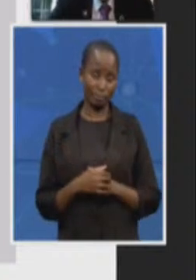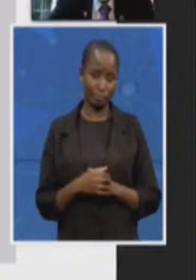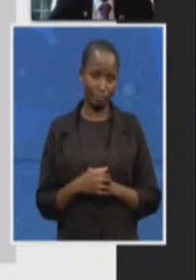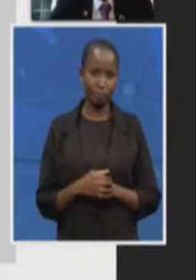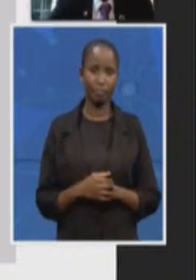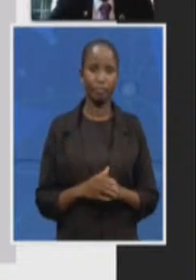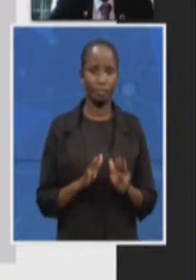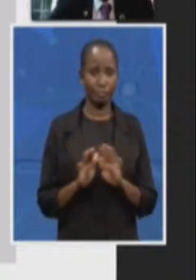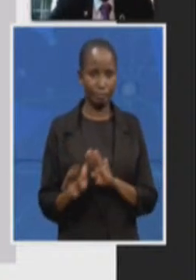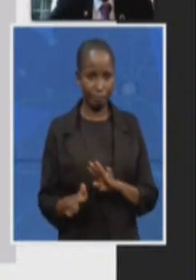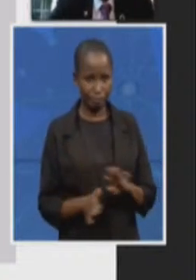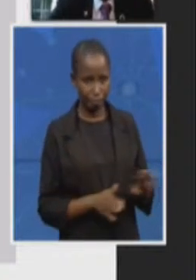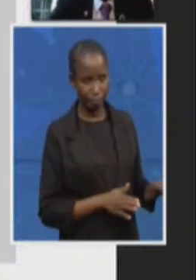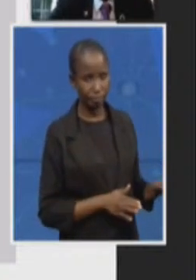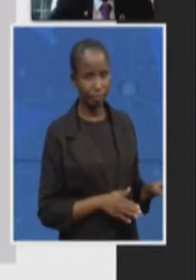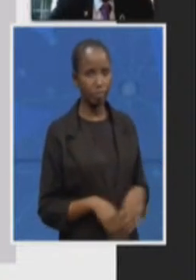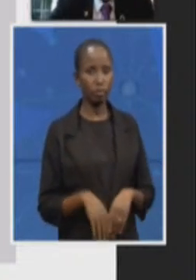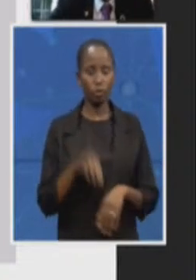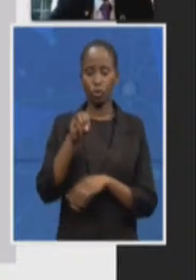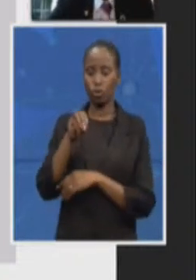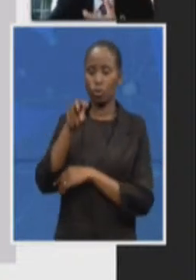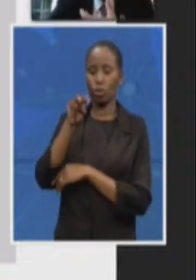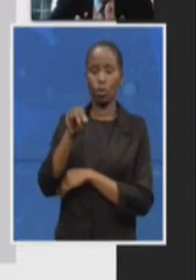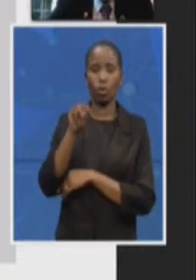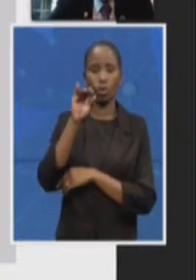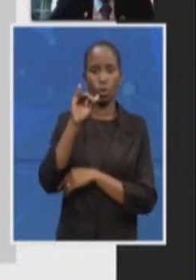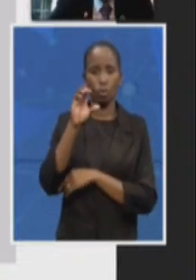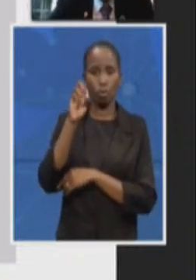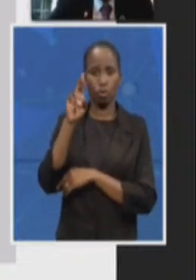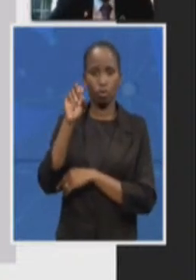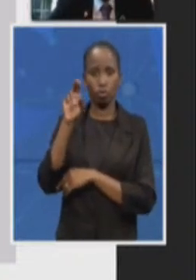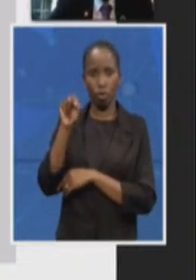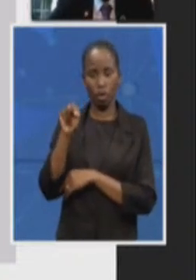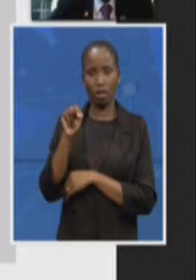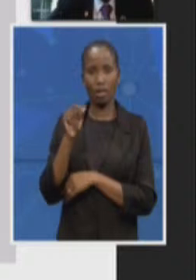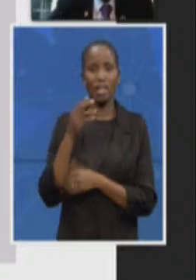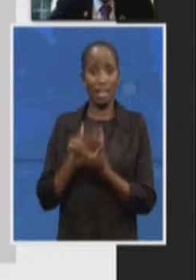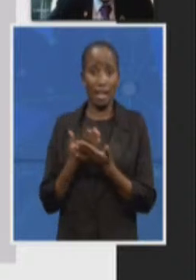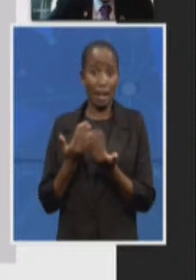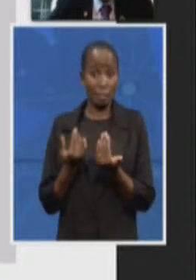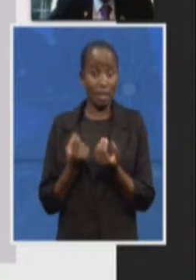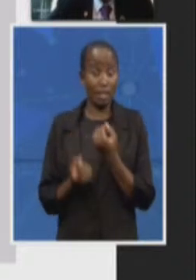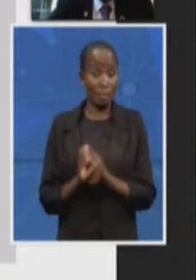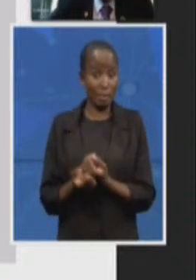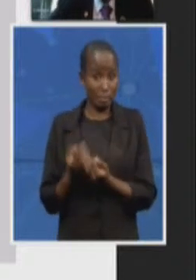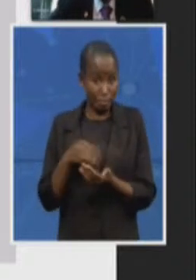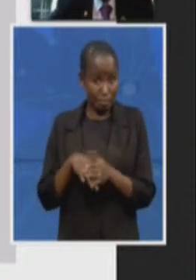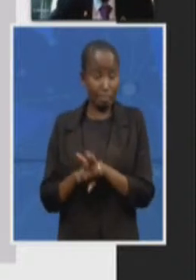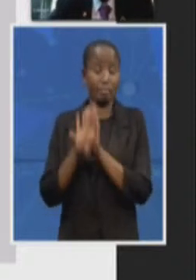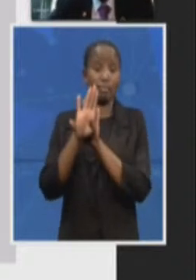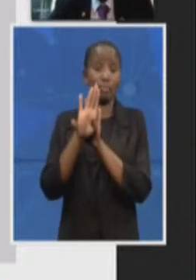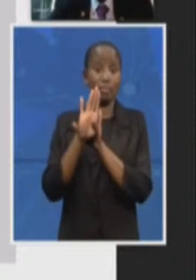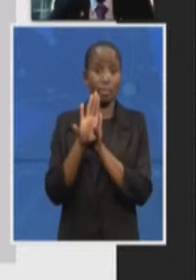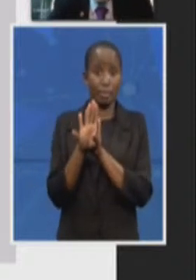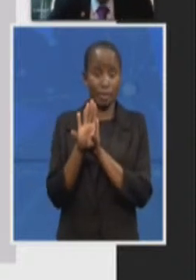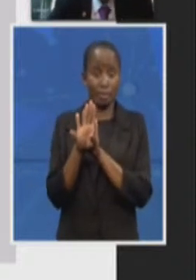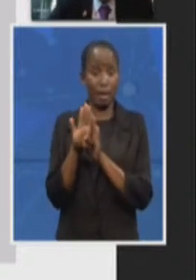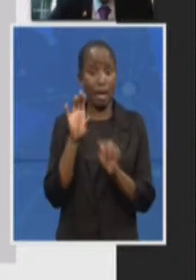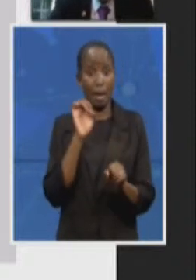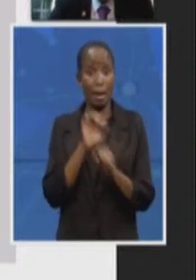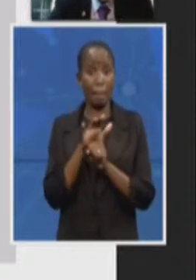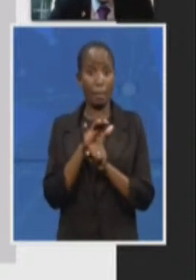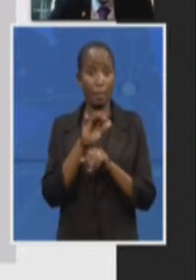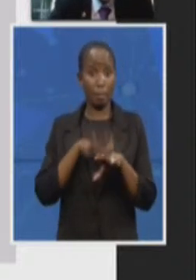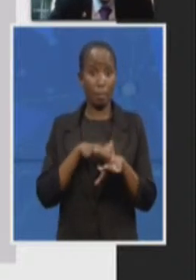expected to have an increased risk of immune escape, and we may impact on the clinical efficacy of vaccines, but we know